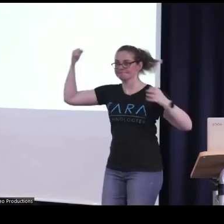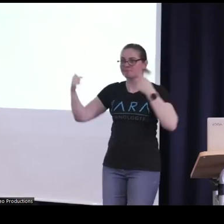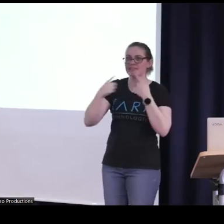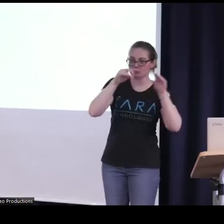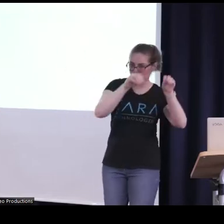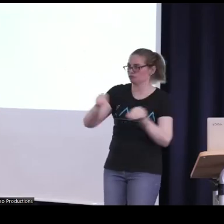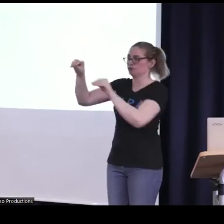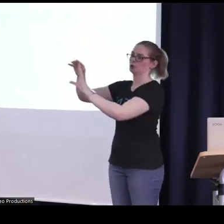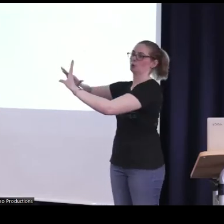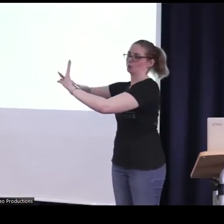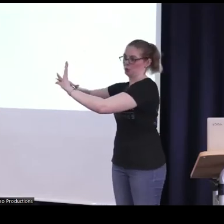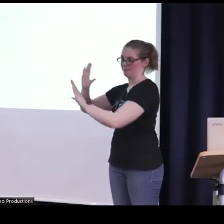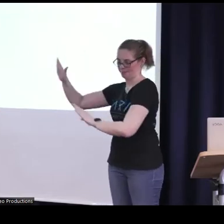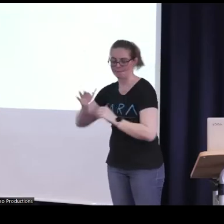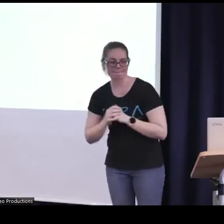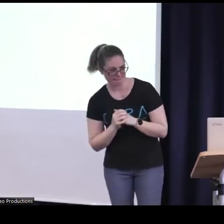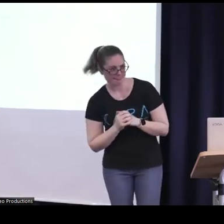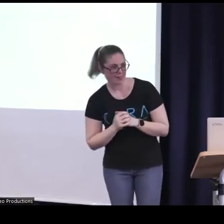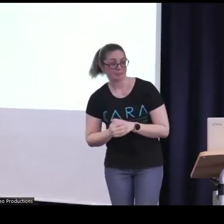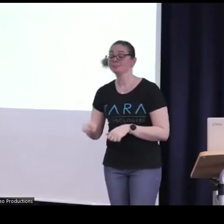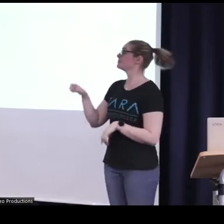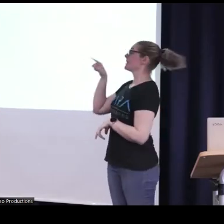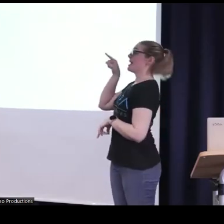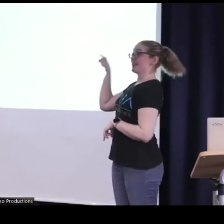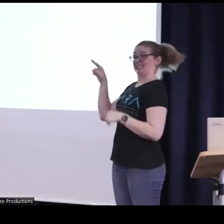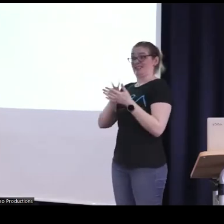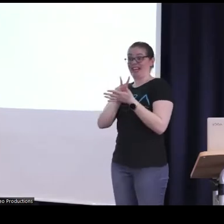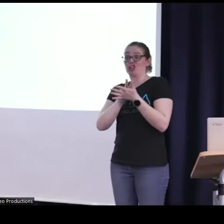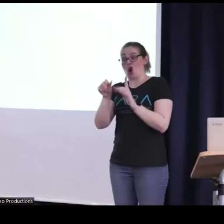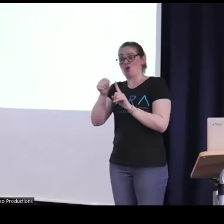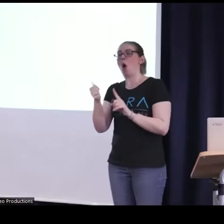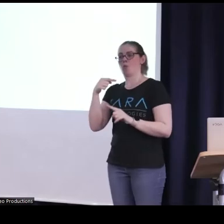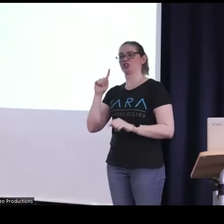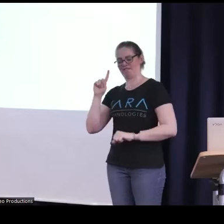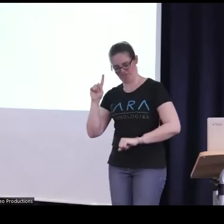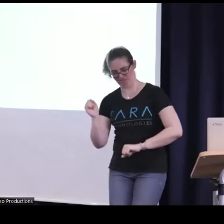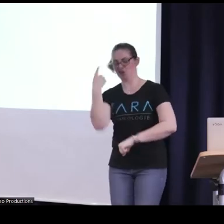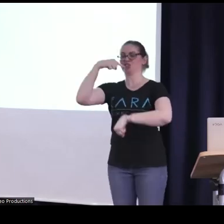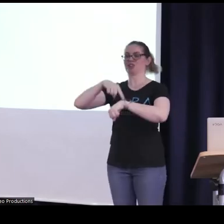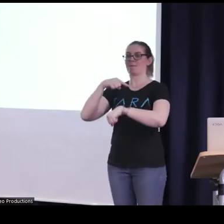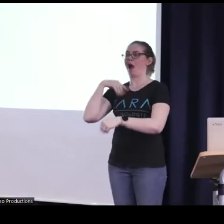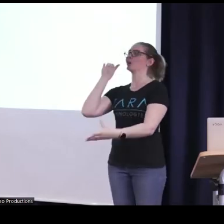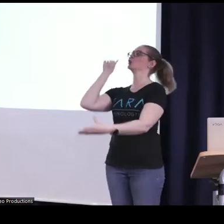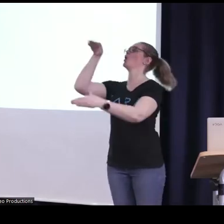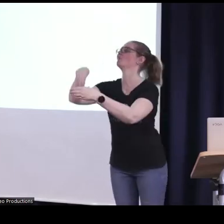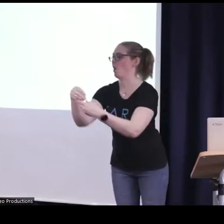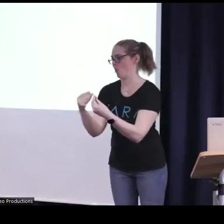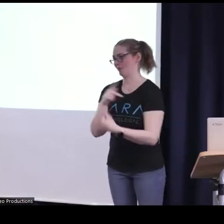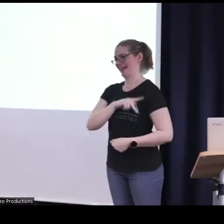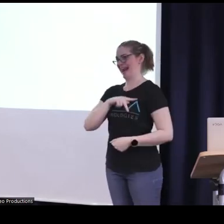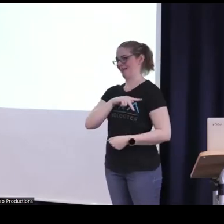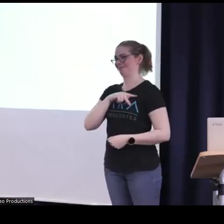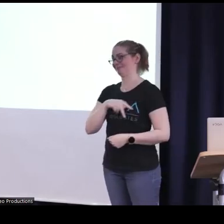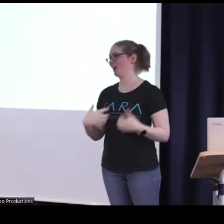So somebody with these bits of devices on them and the camera recording them. So this was the first time